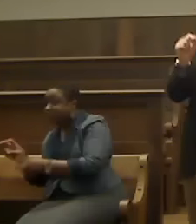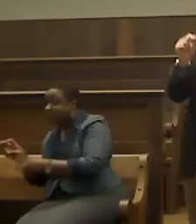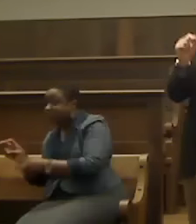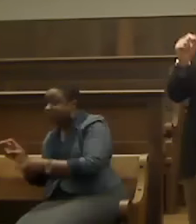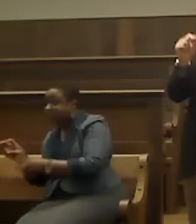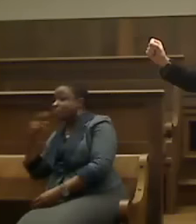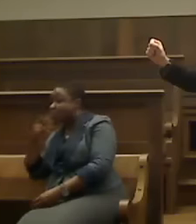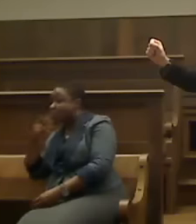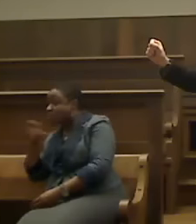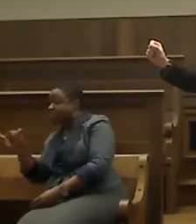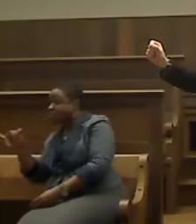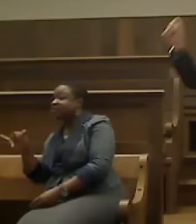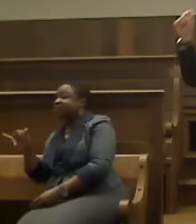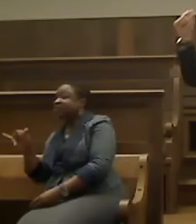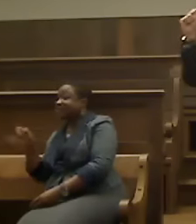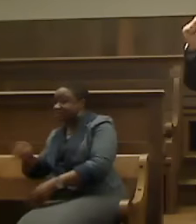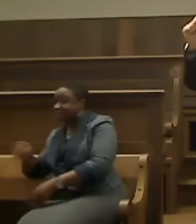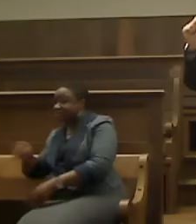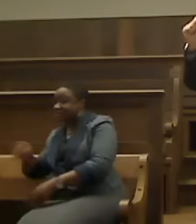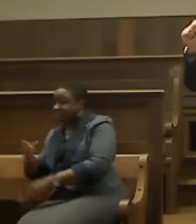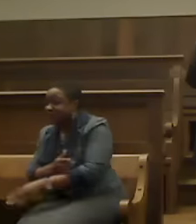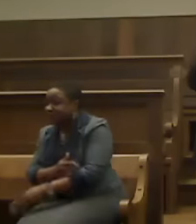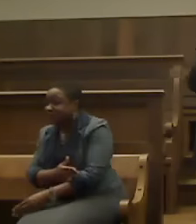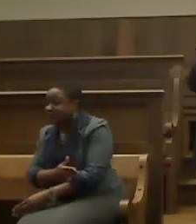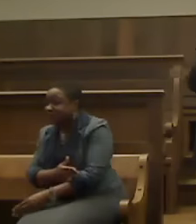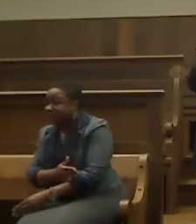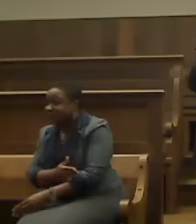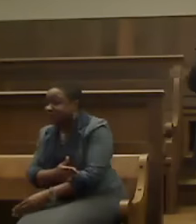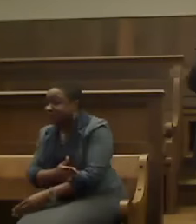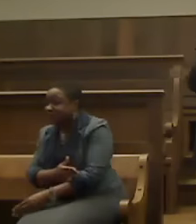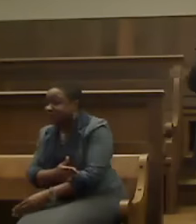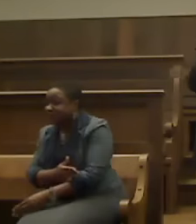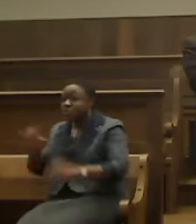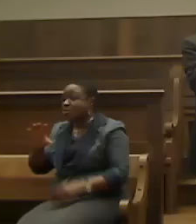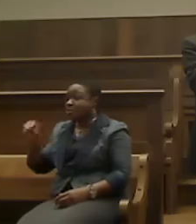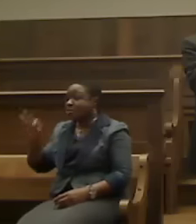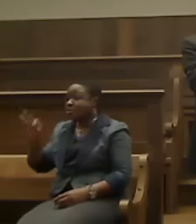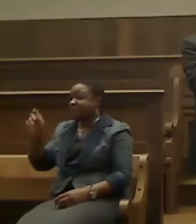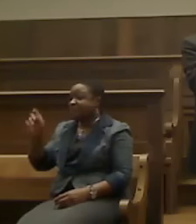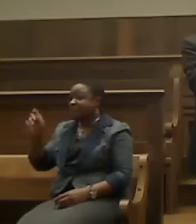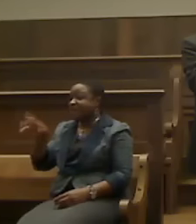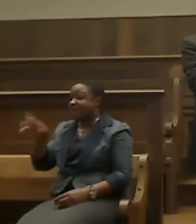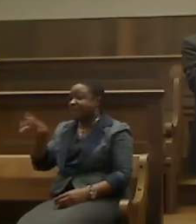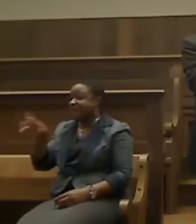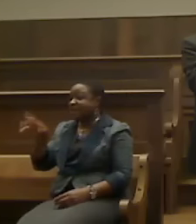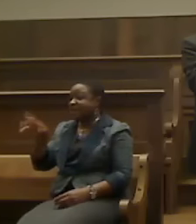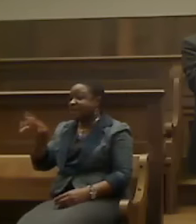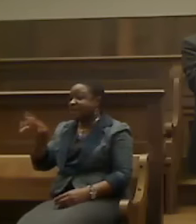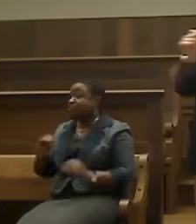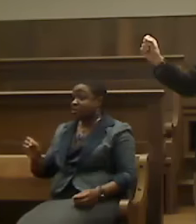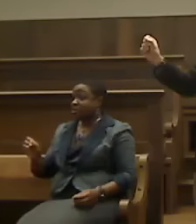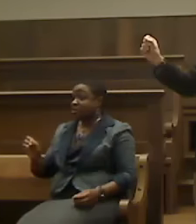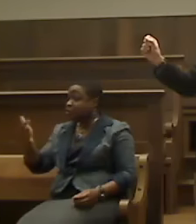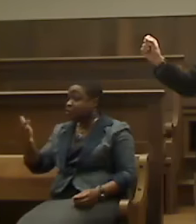get better. And there are no cofactors. No gluten-free